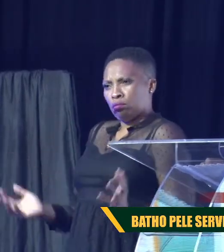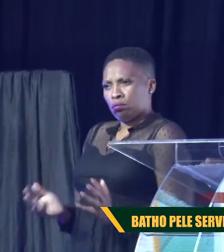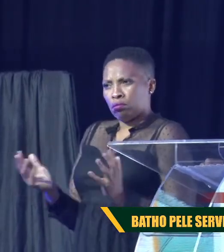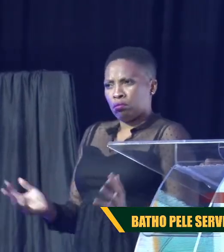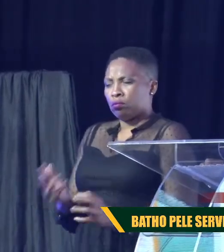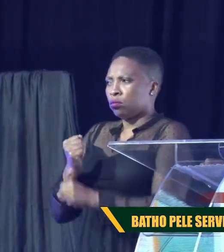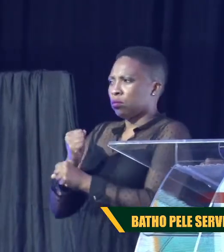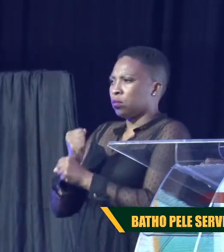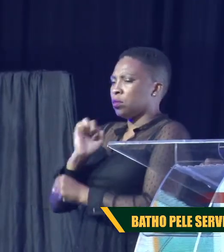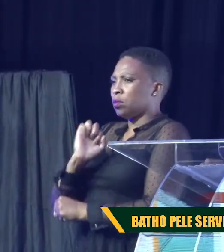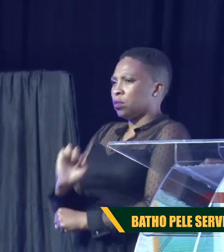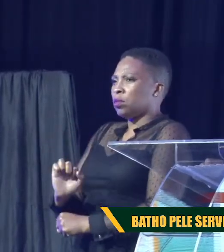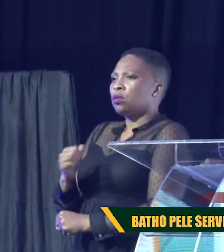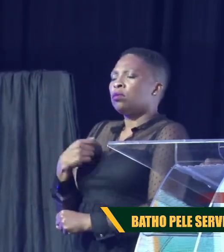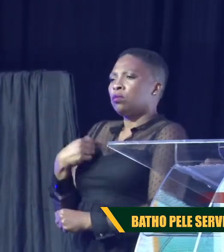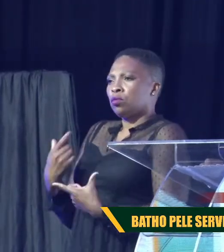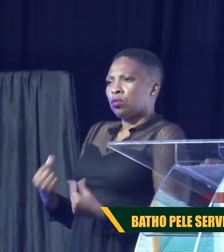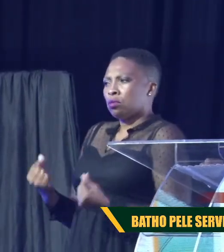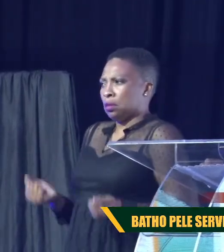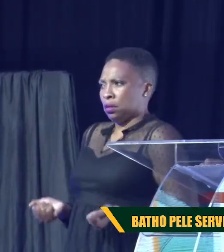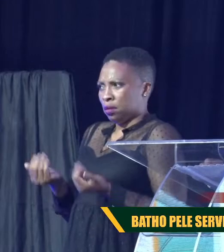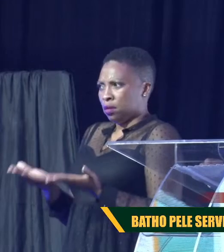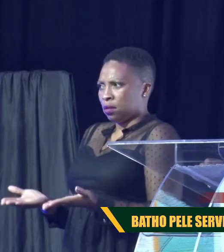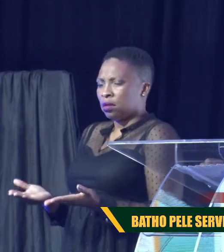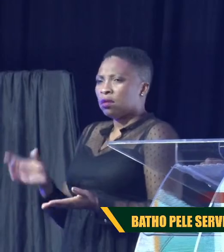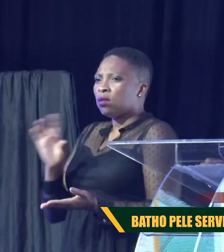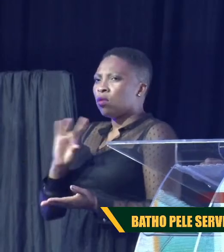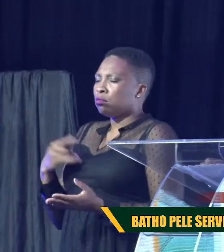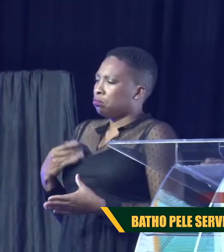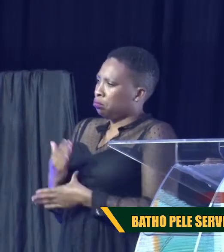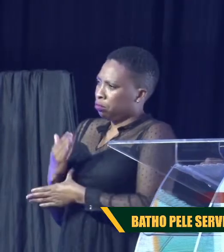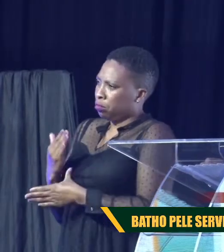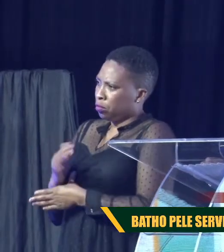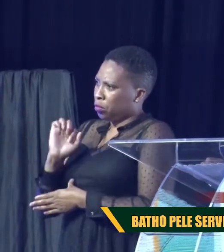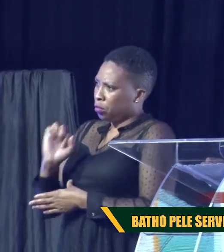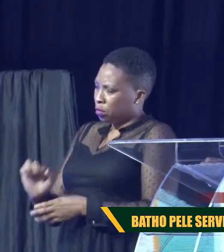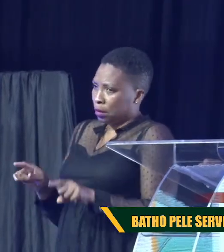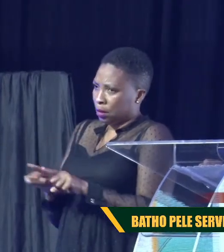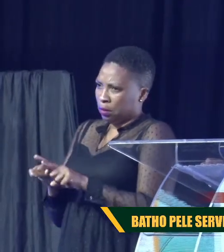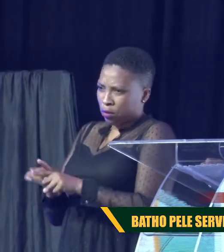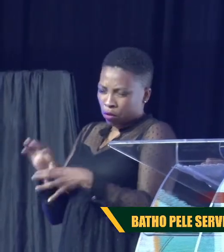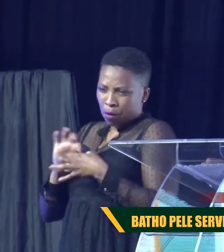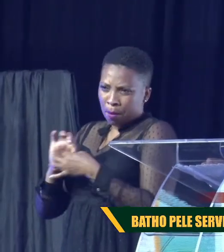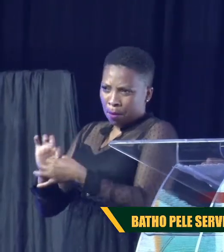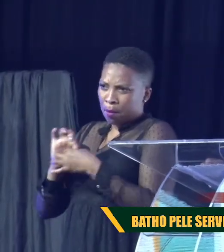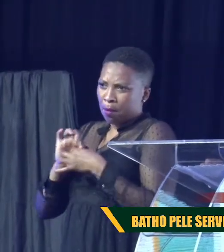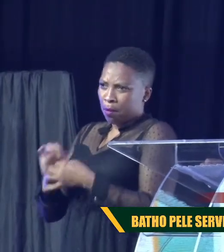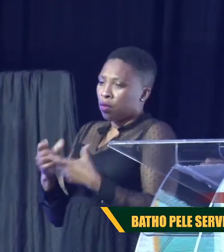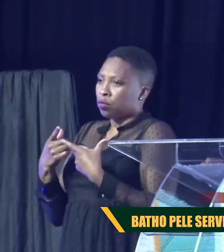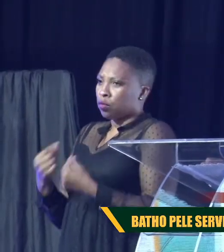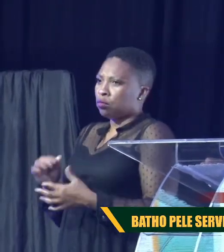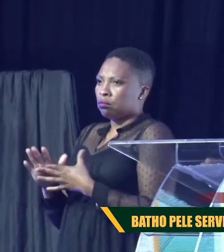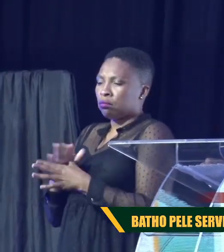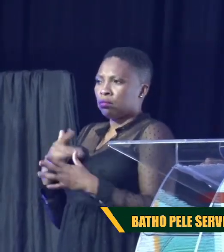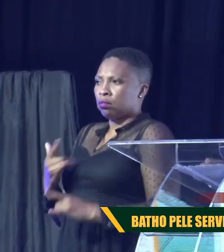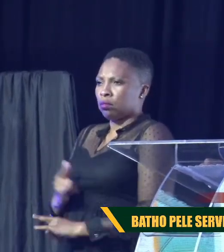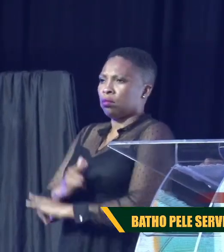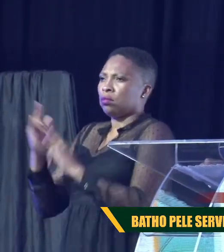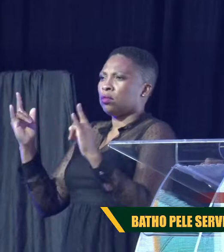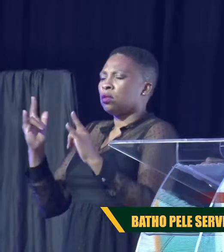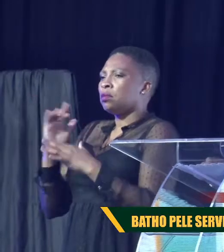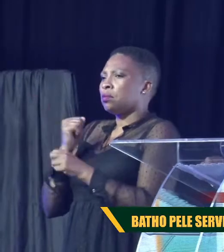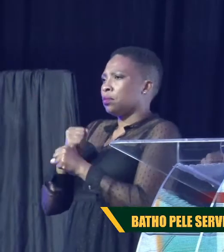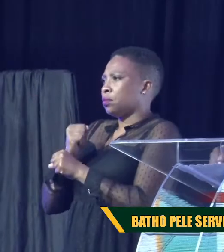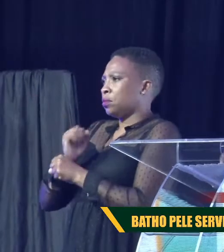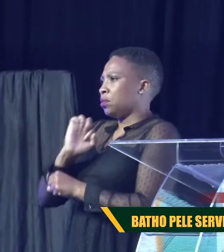act of service. Her hard work, dedication, and commitment to service excellence is part of the reason